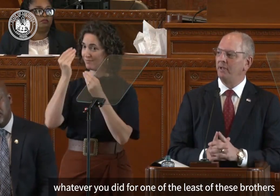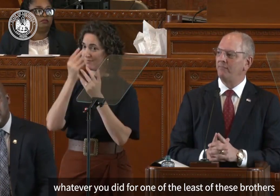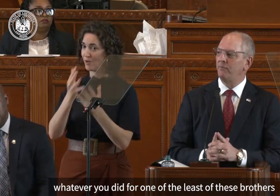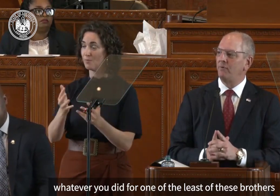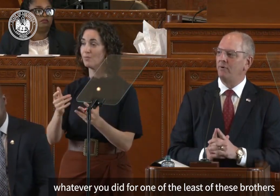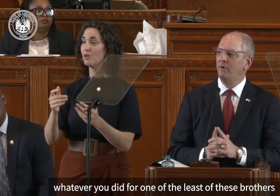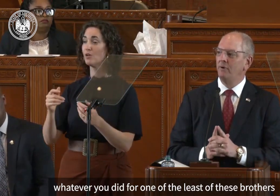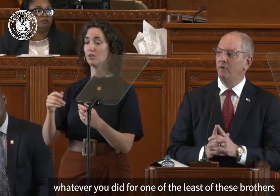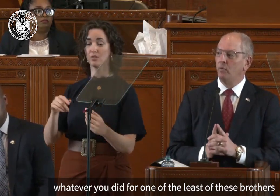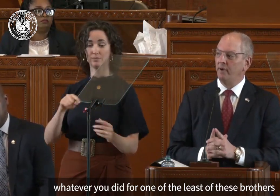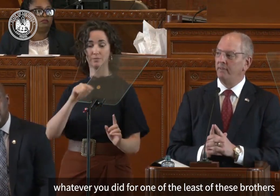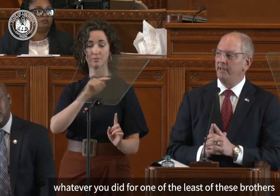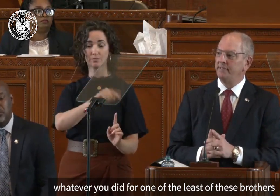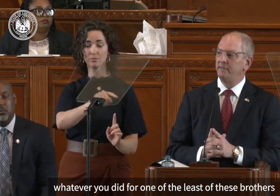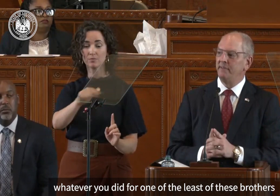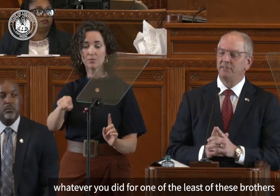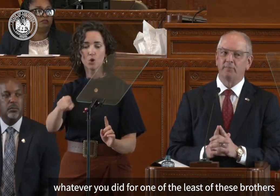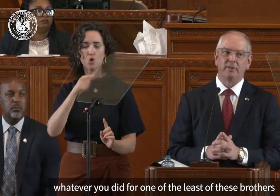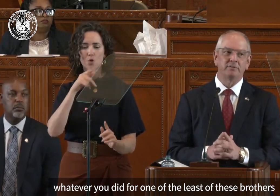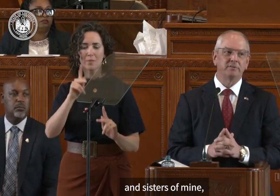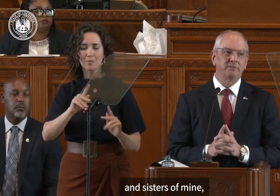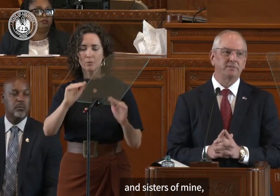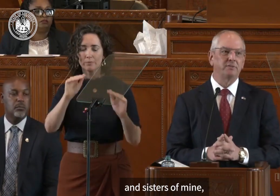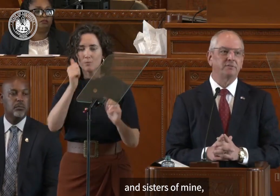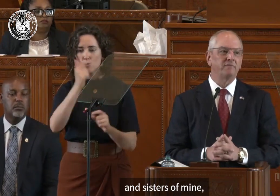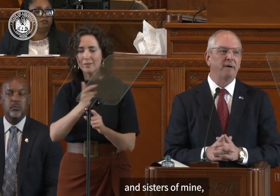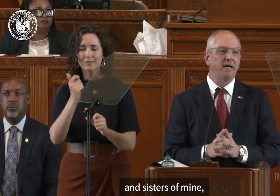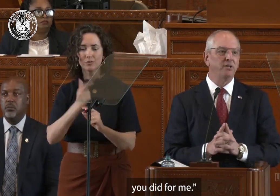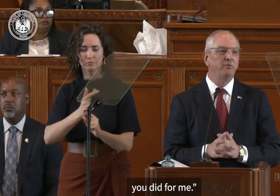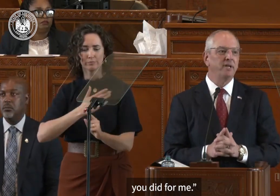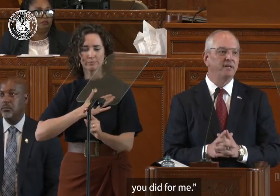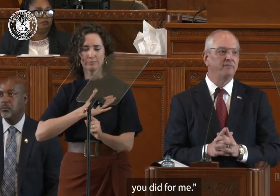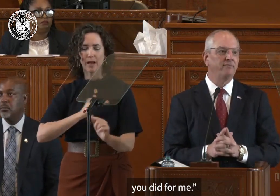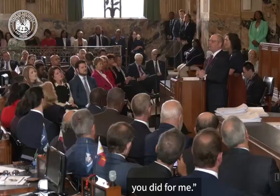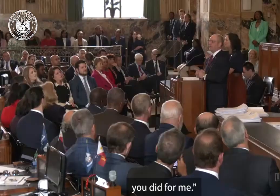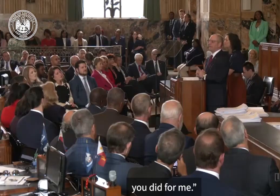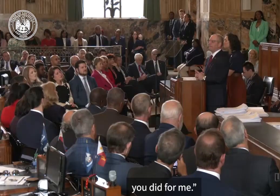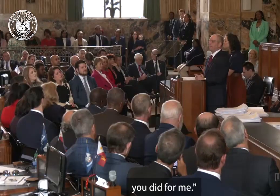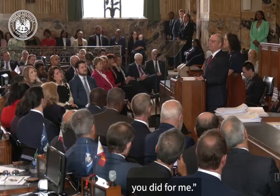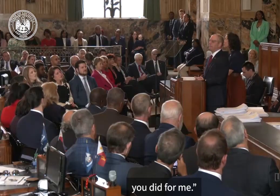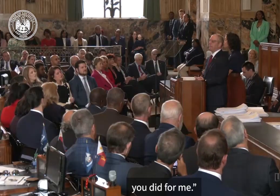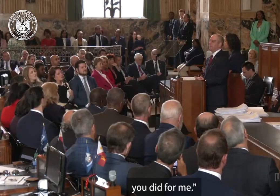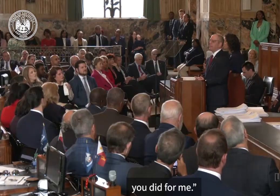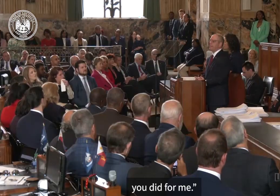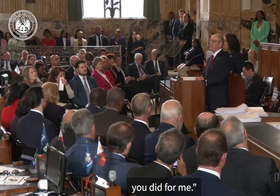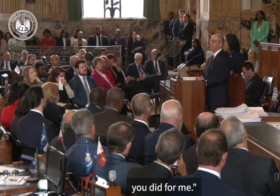you did for one of the least of these brothers and sisters of mine, you did for me.